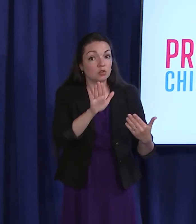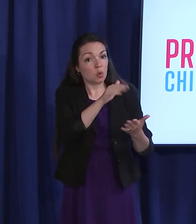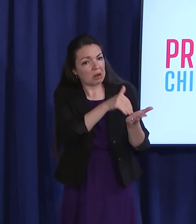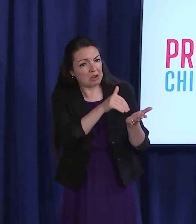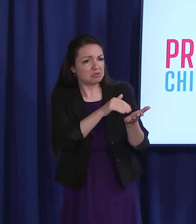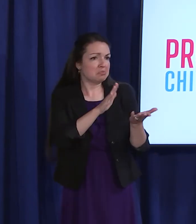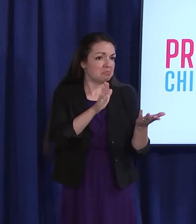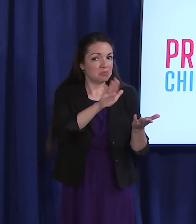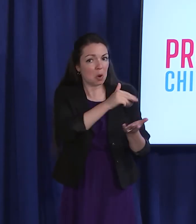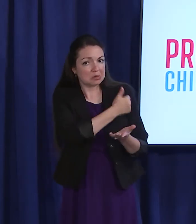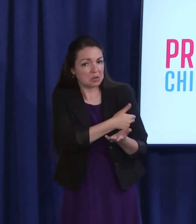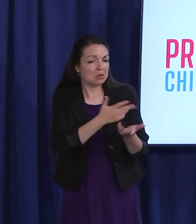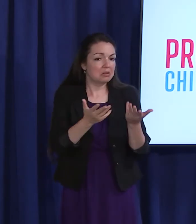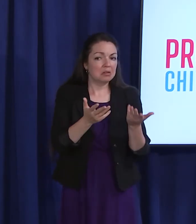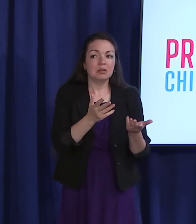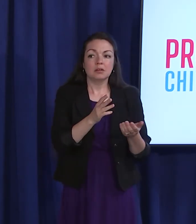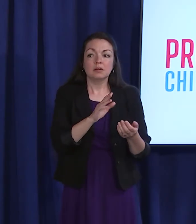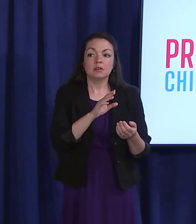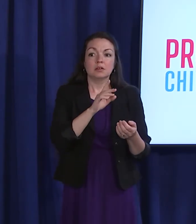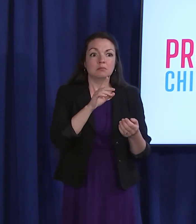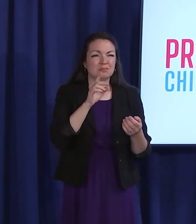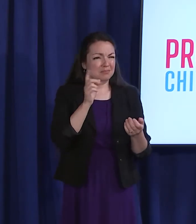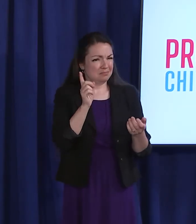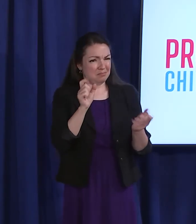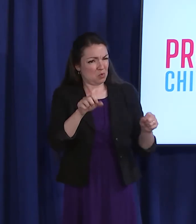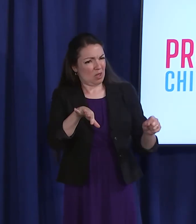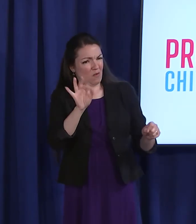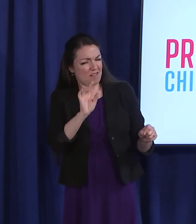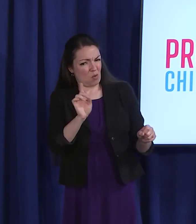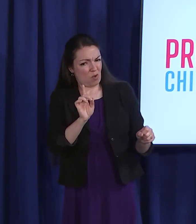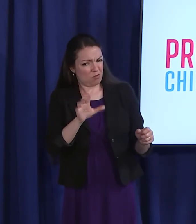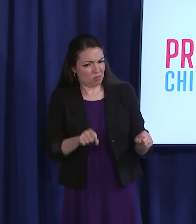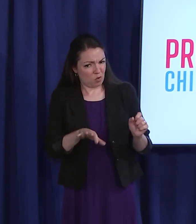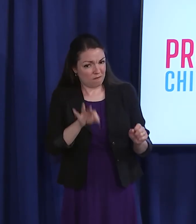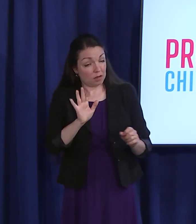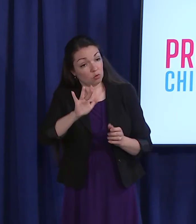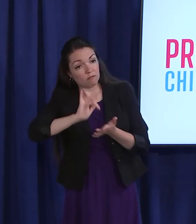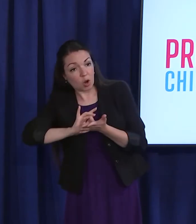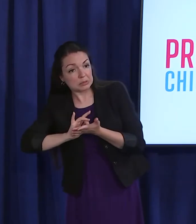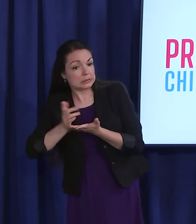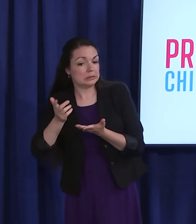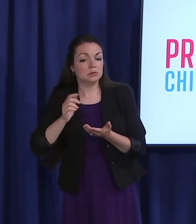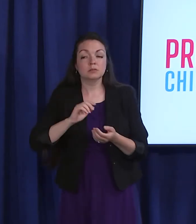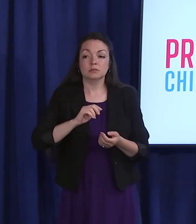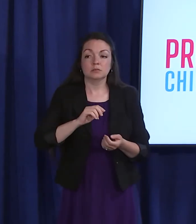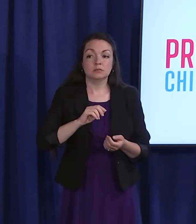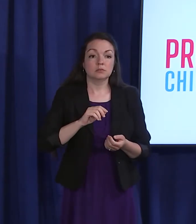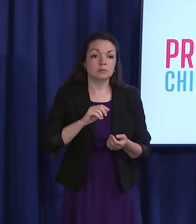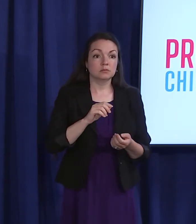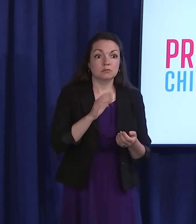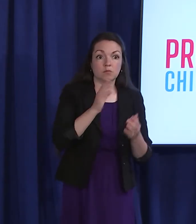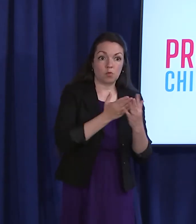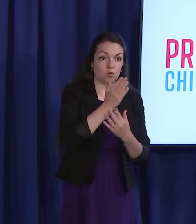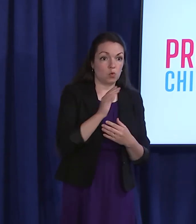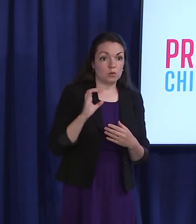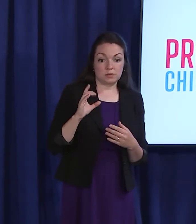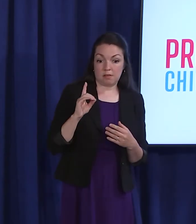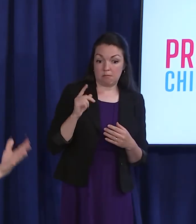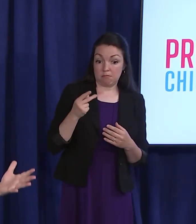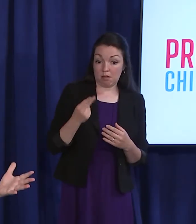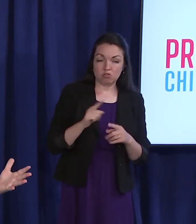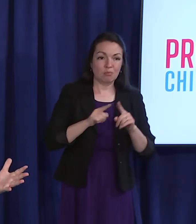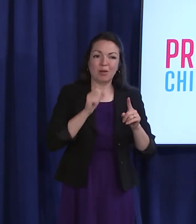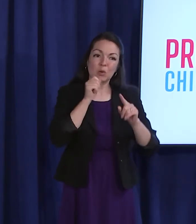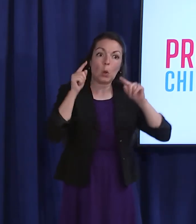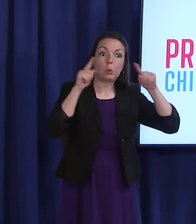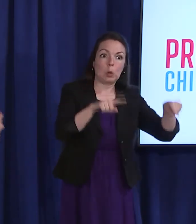it's not, can I find a flu shot? You can get a flu shot at your doctor. You can get a flu shot at your pharmacy. You can get a flu shot through the Chicago Department of Public Health, but you don't